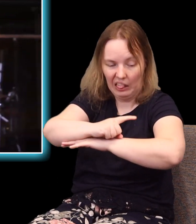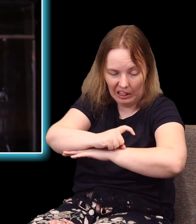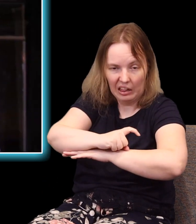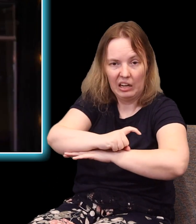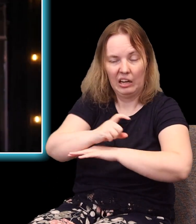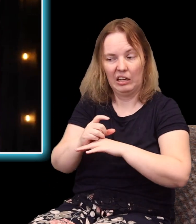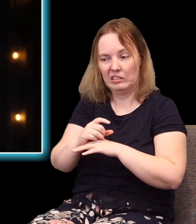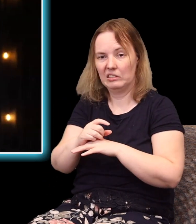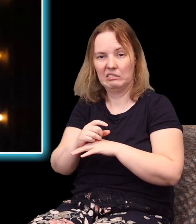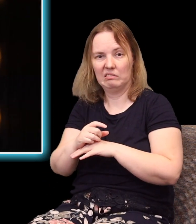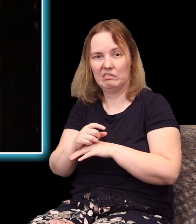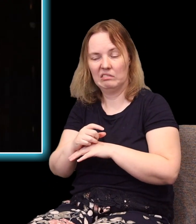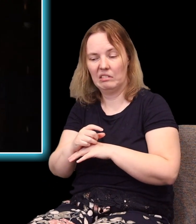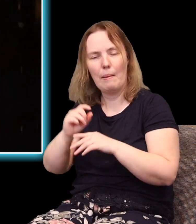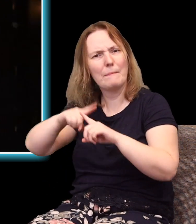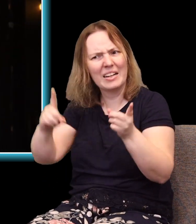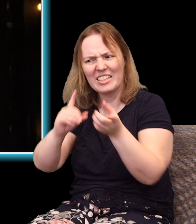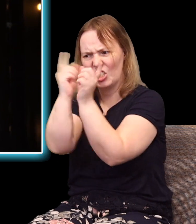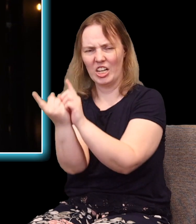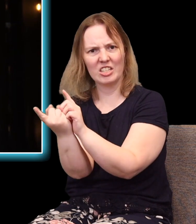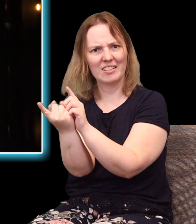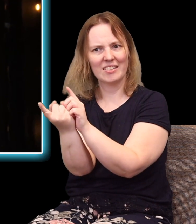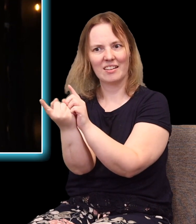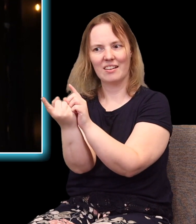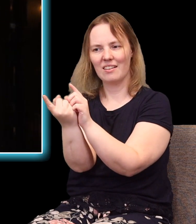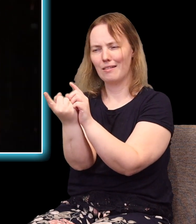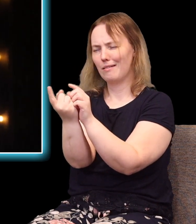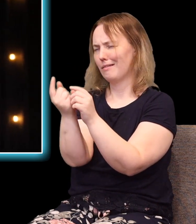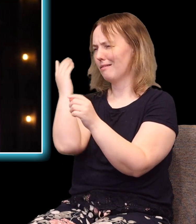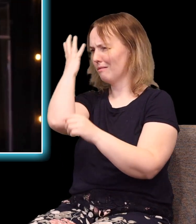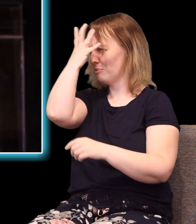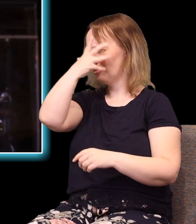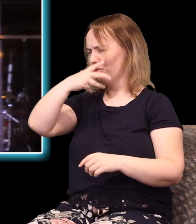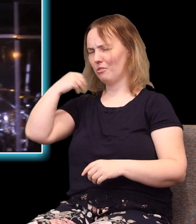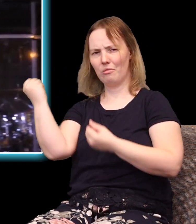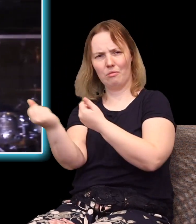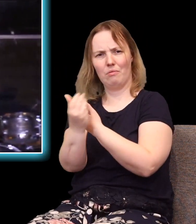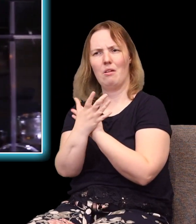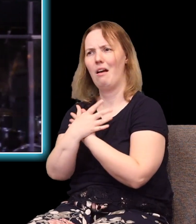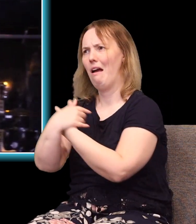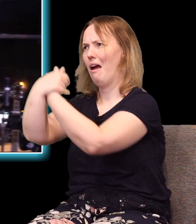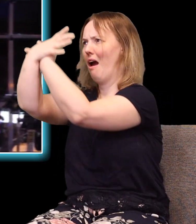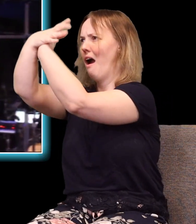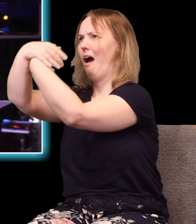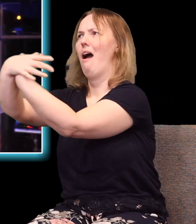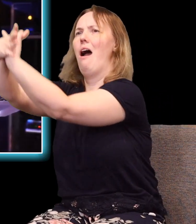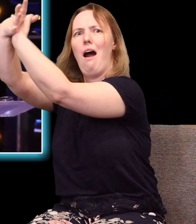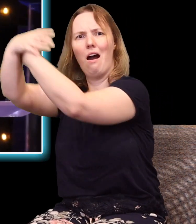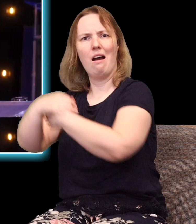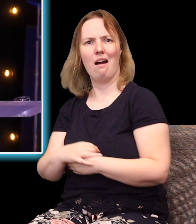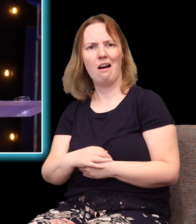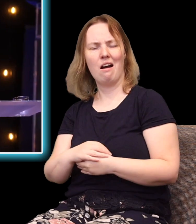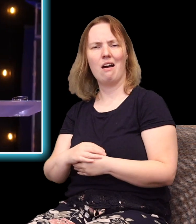me 35 pounds ago. But it just changes into this sleek, beautiful creature that's able to